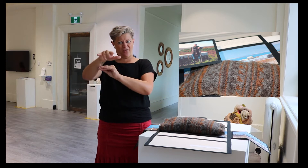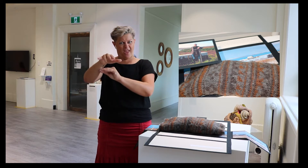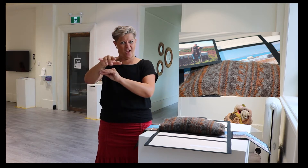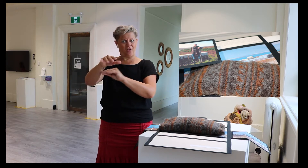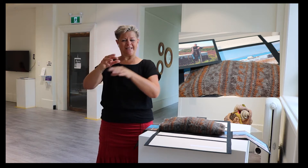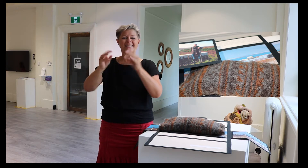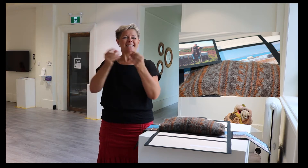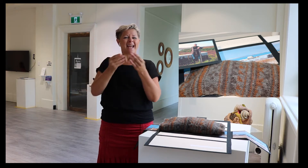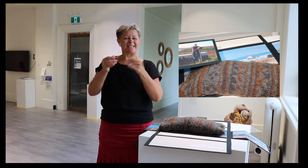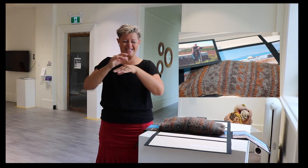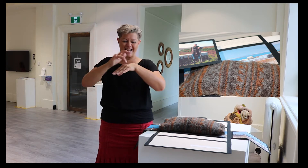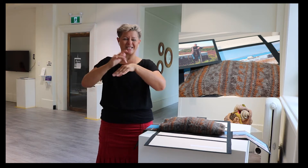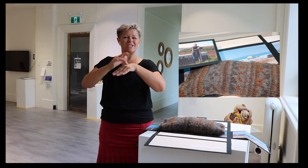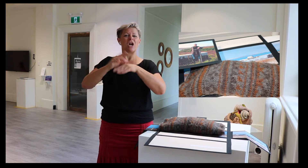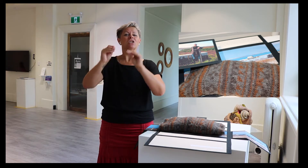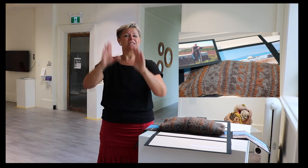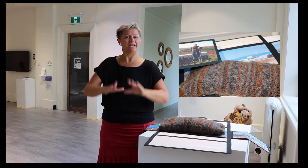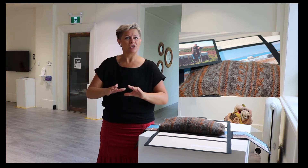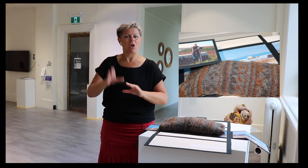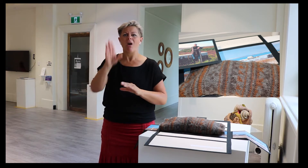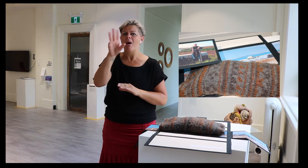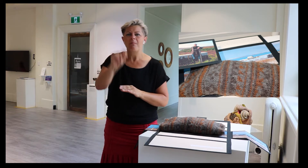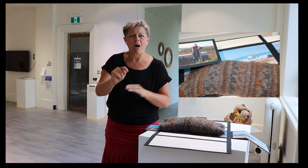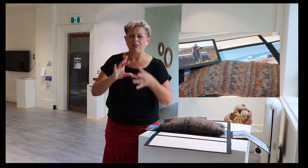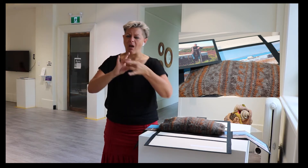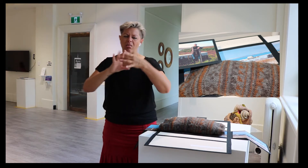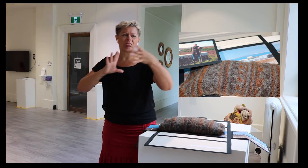the links were broken, and I've been unable to find out any more.